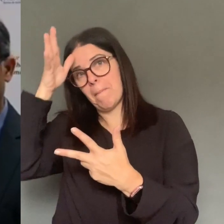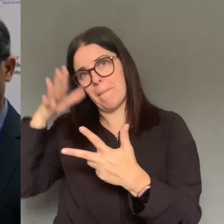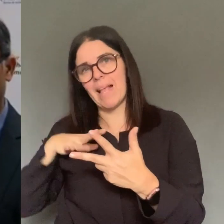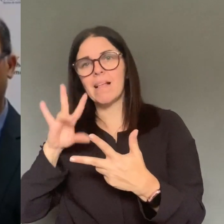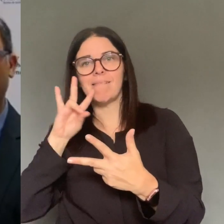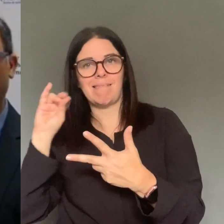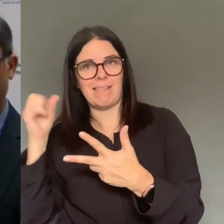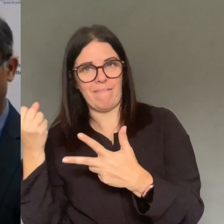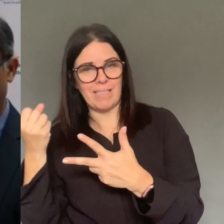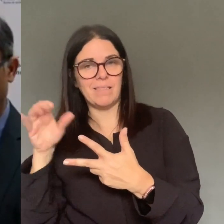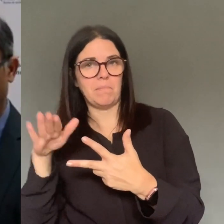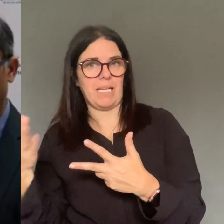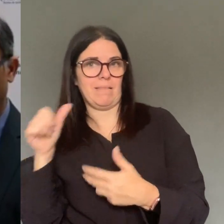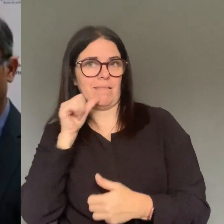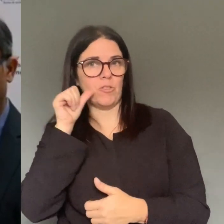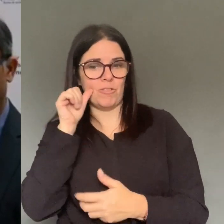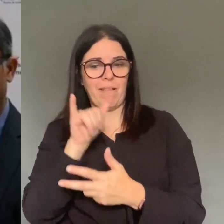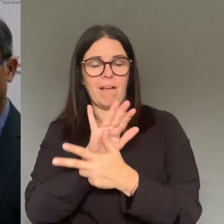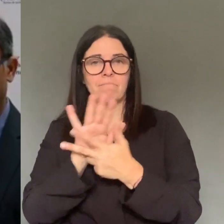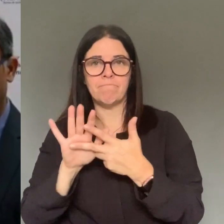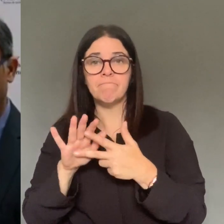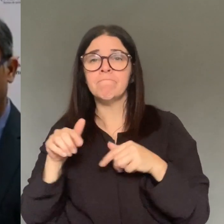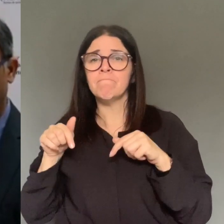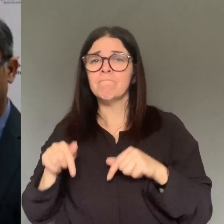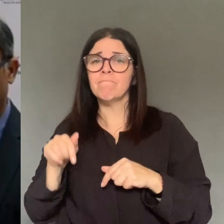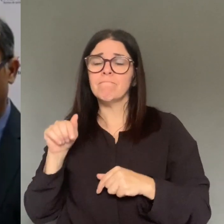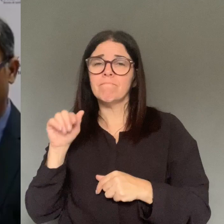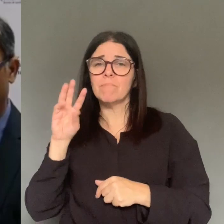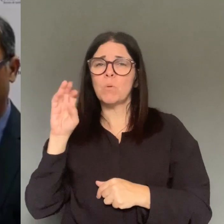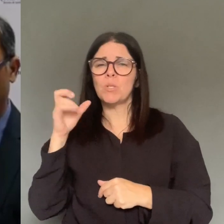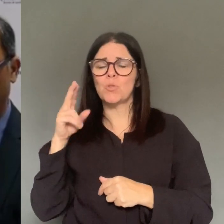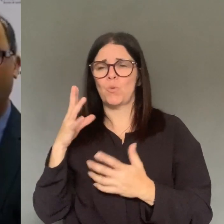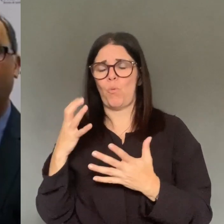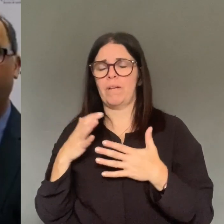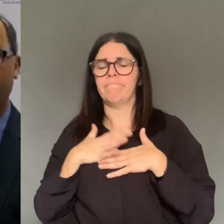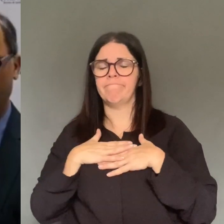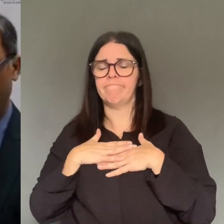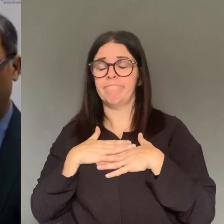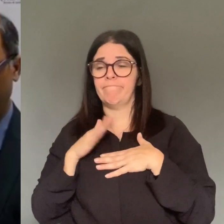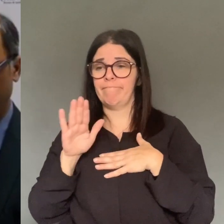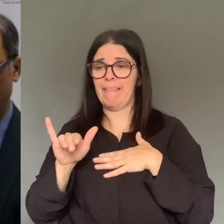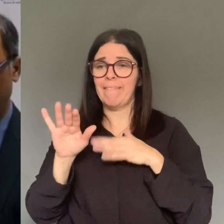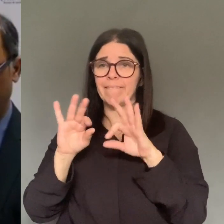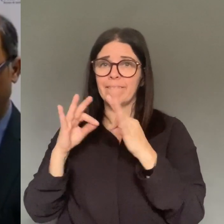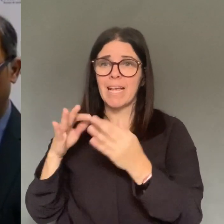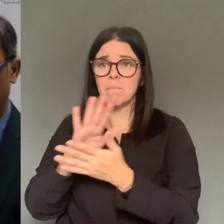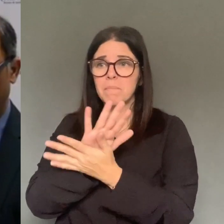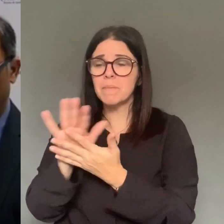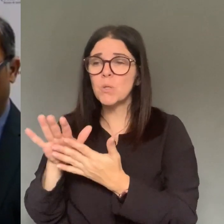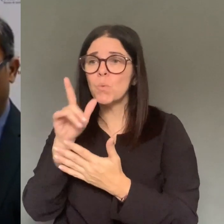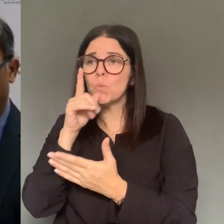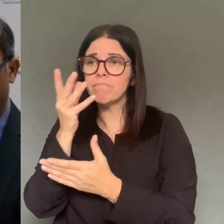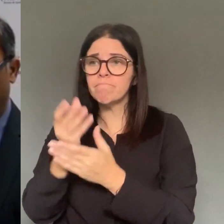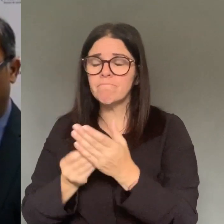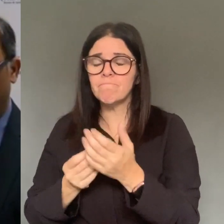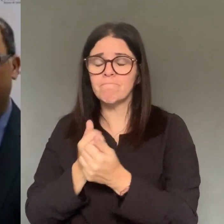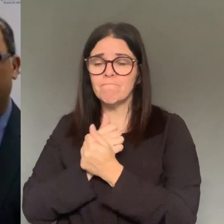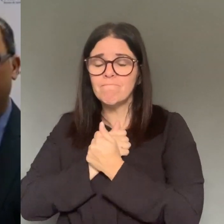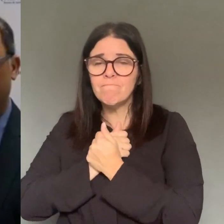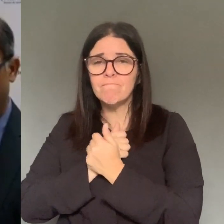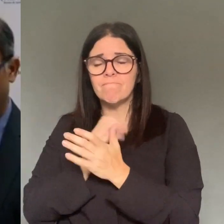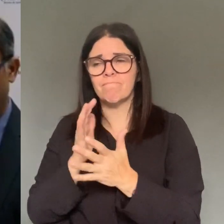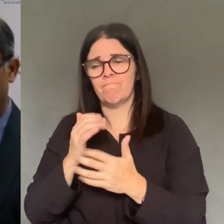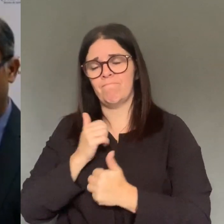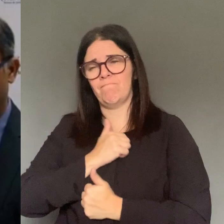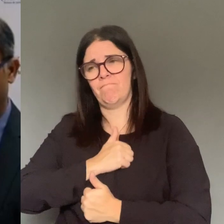in the community, and none of these deaths are related to any of the long-term care home and retirement facilities. A male and female in